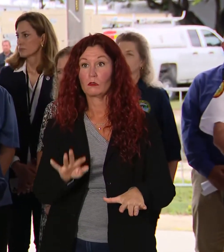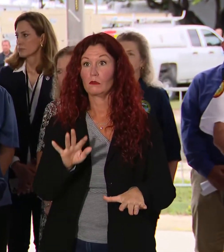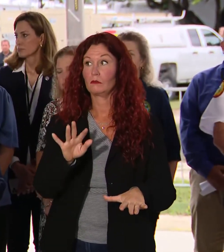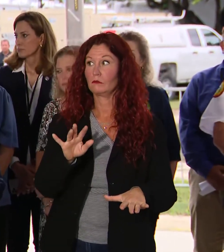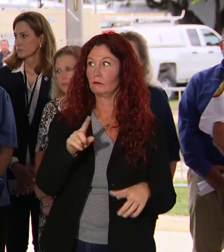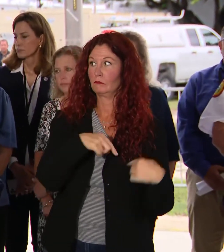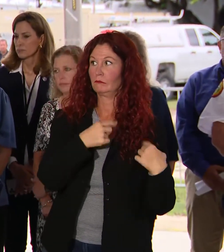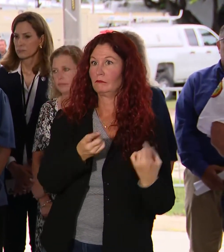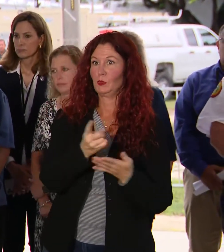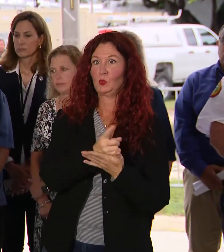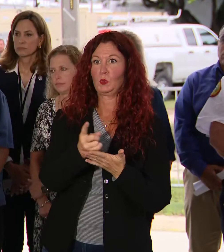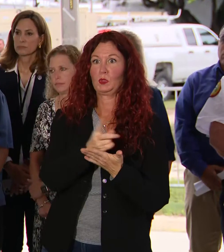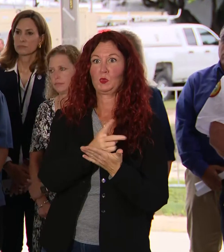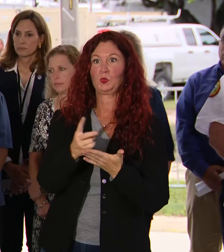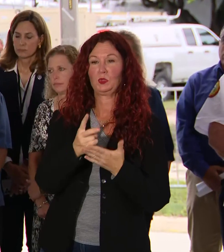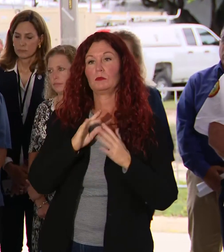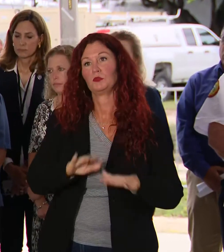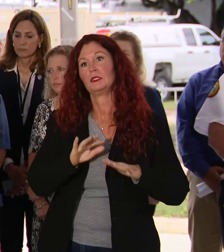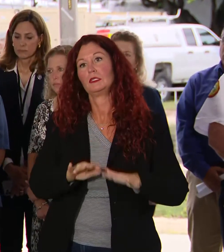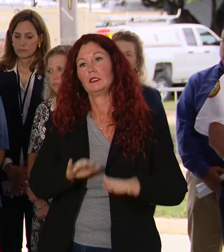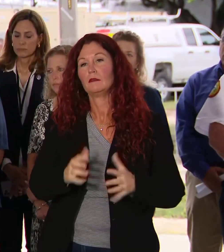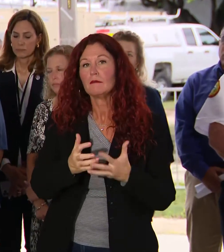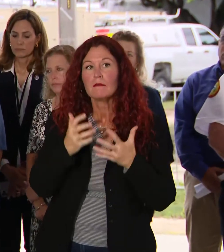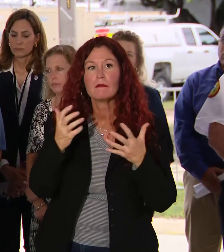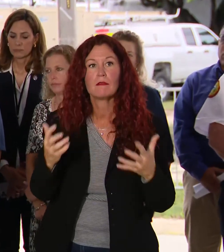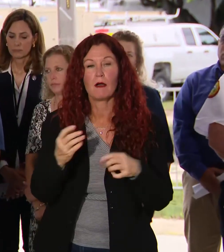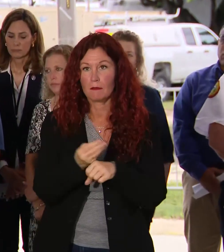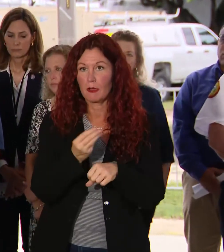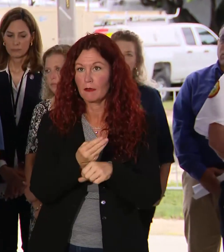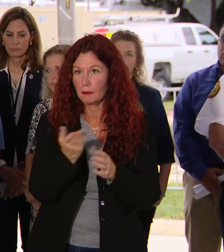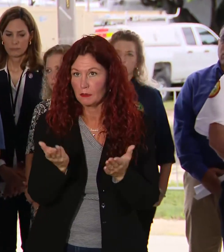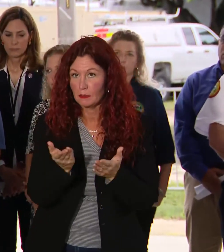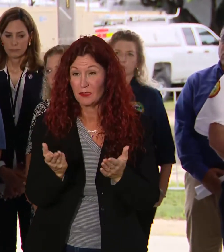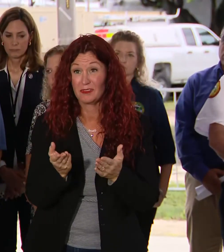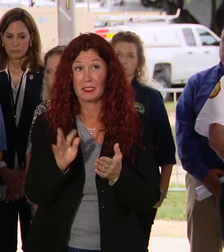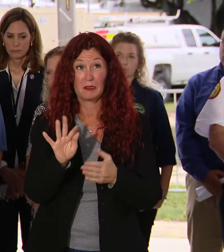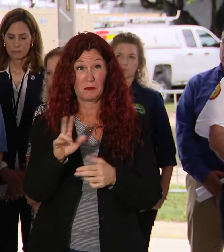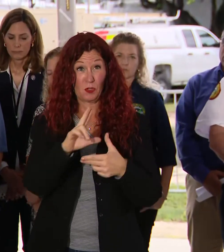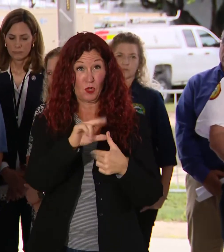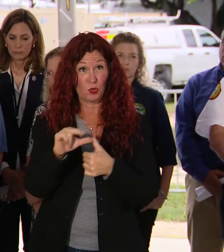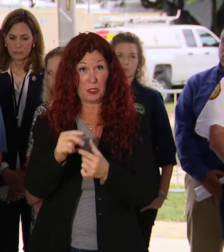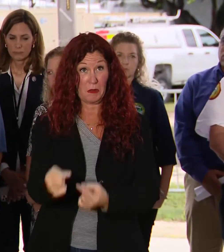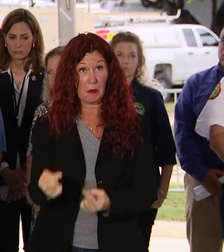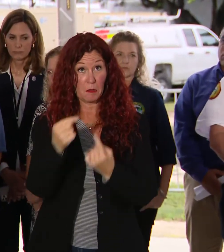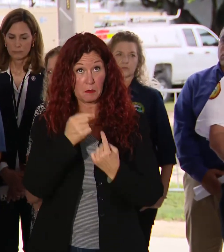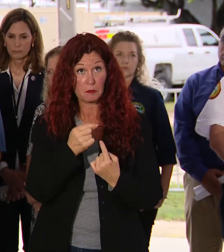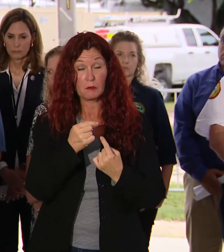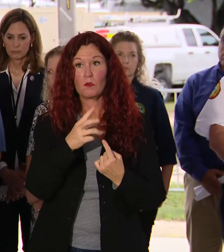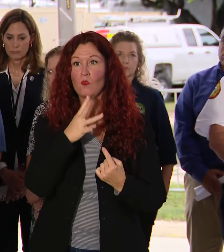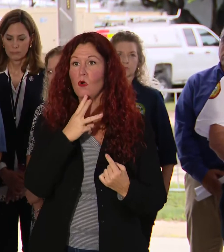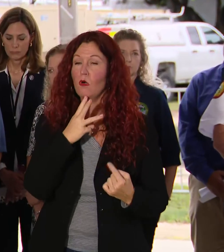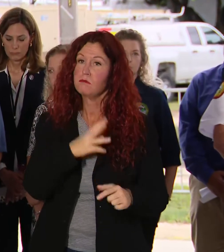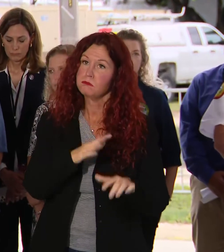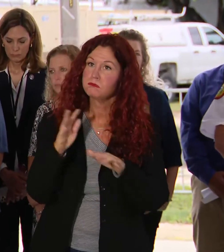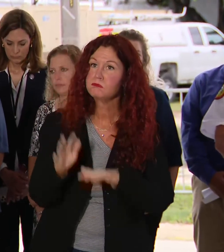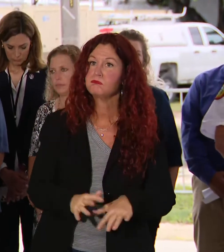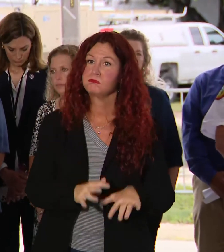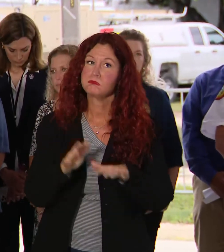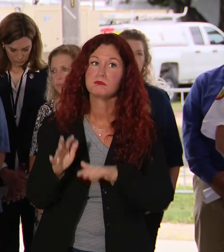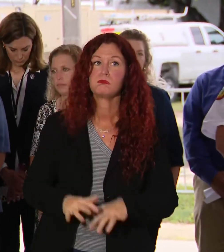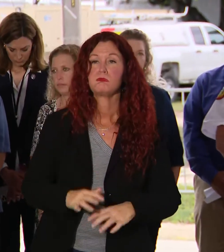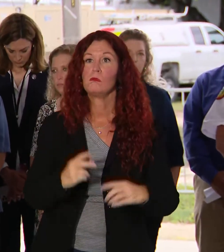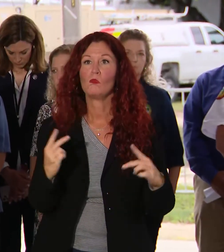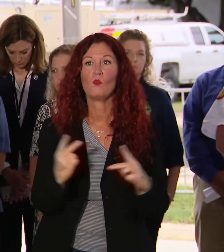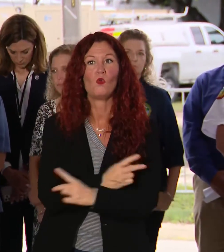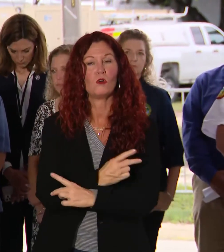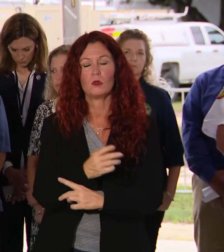saturation, we need to be sure that we'll be able to drain any water that comes from this new storm, and we've already been doing this